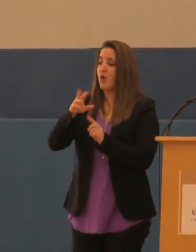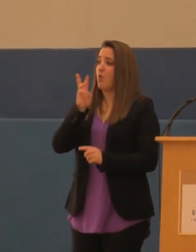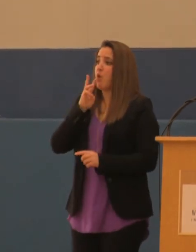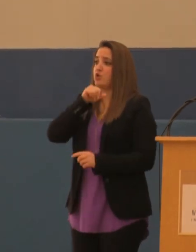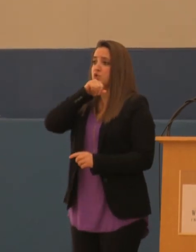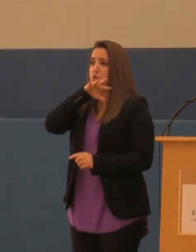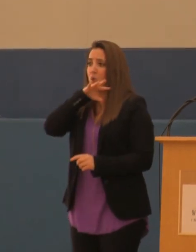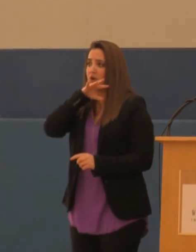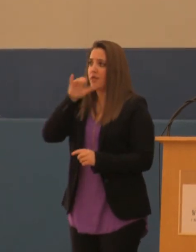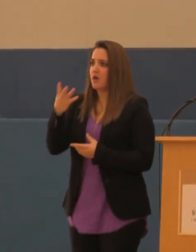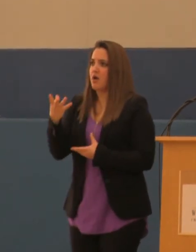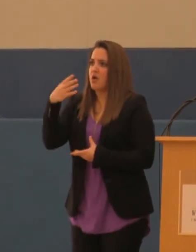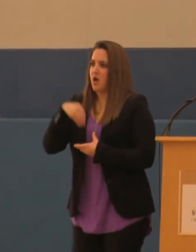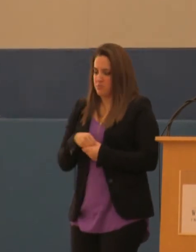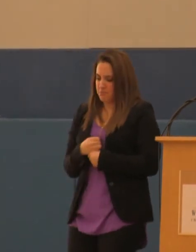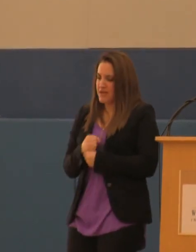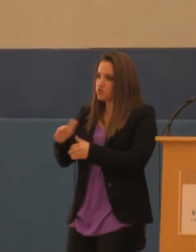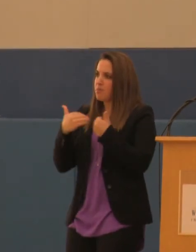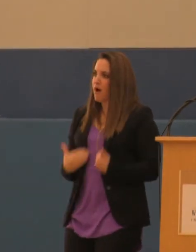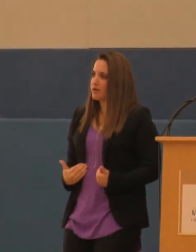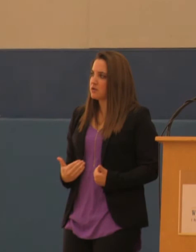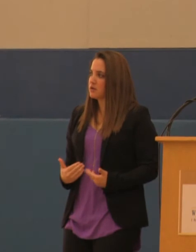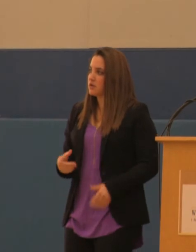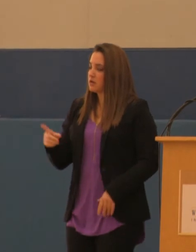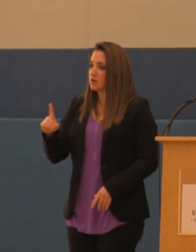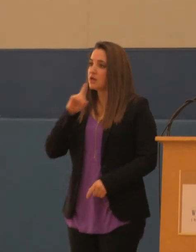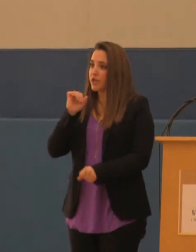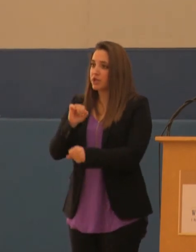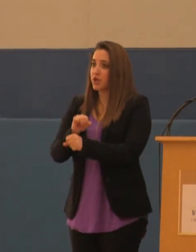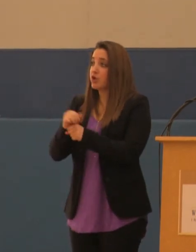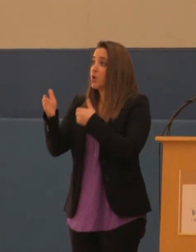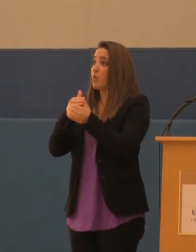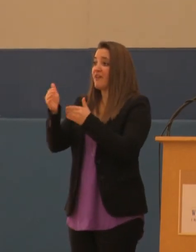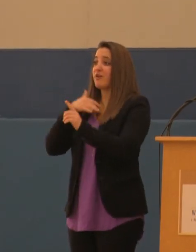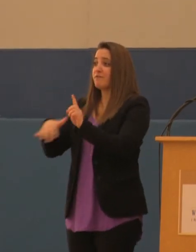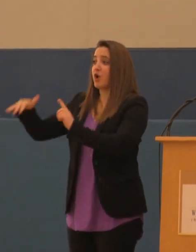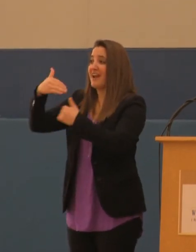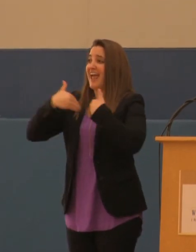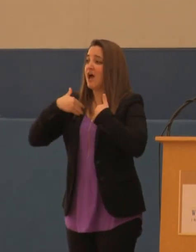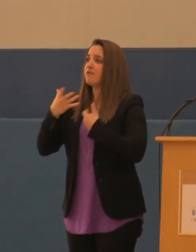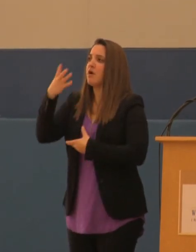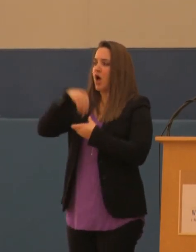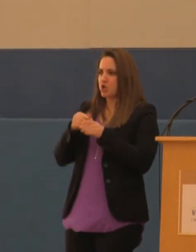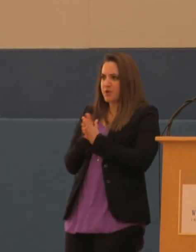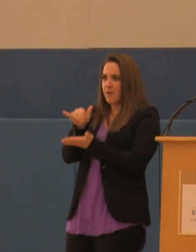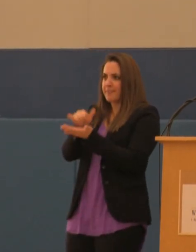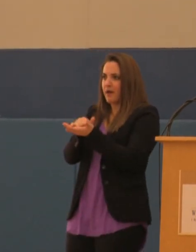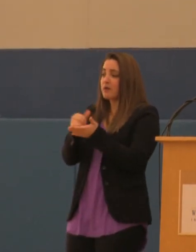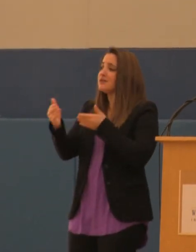very cells of your being. You literally become whatever your surroundings contain, whether they be pure